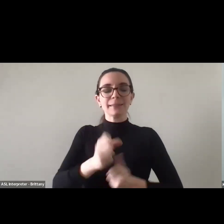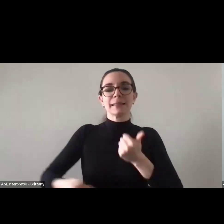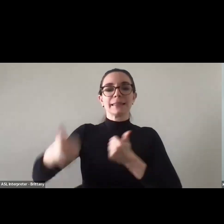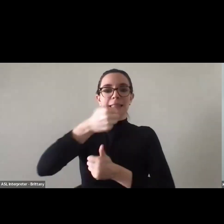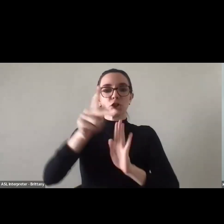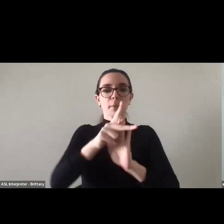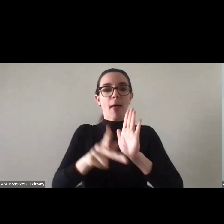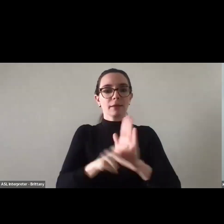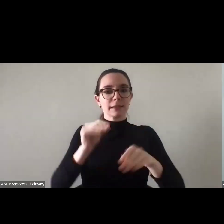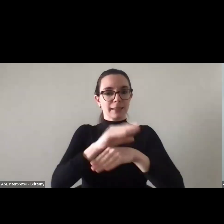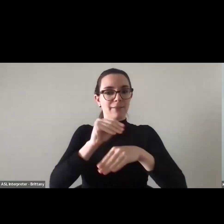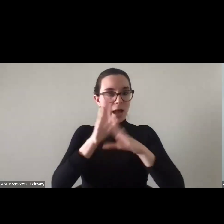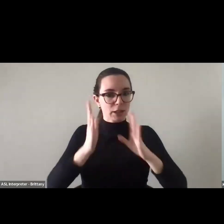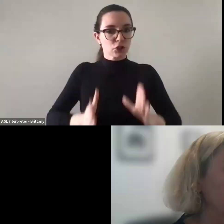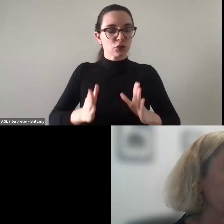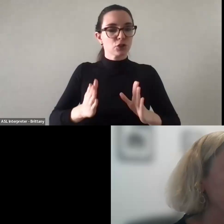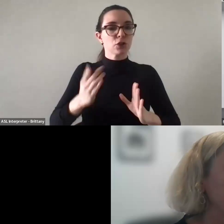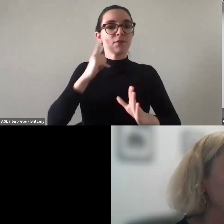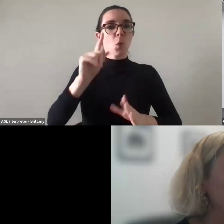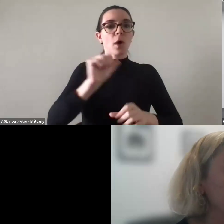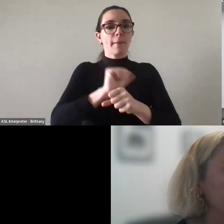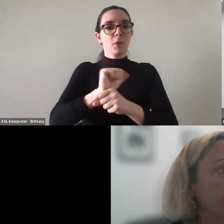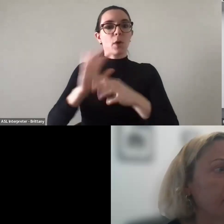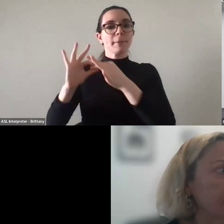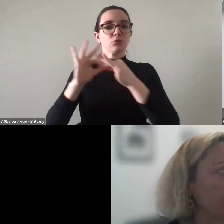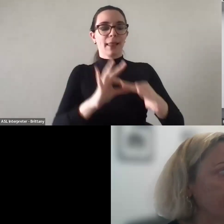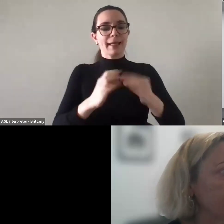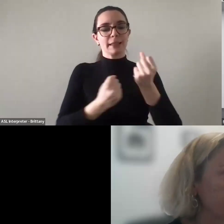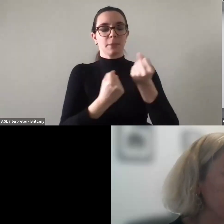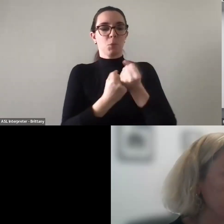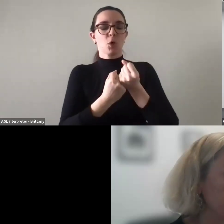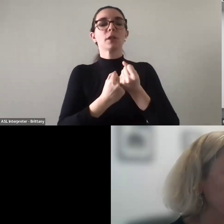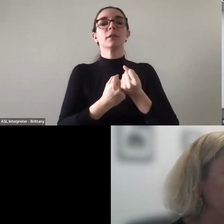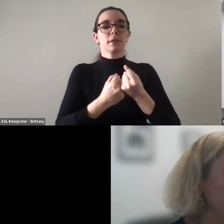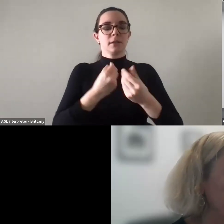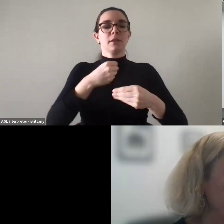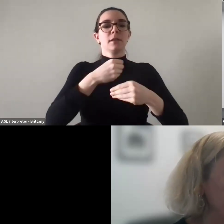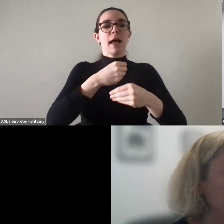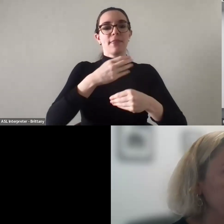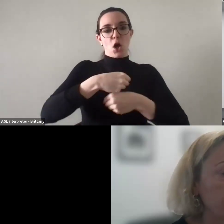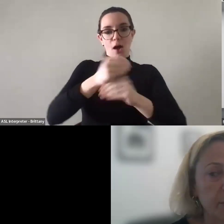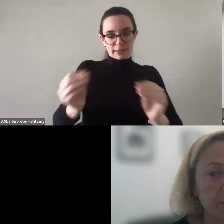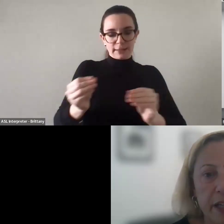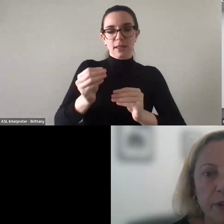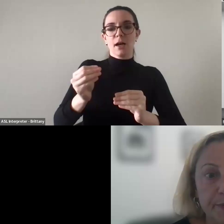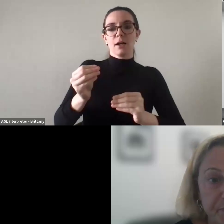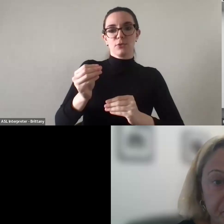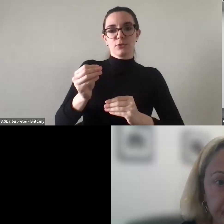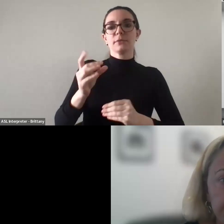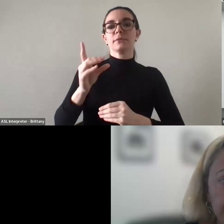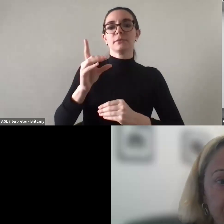advisor for employment-related supports policy at the Office of Disability Employment Policy at the Department of